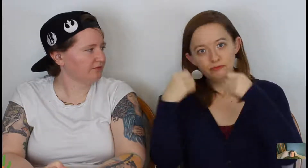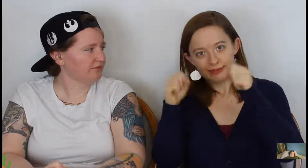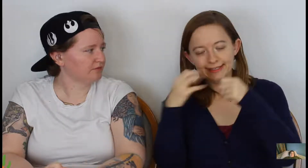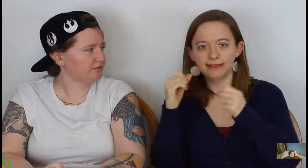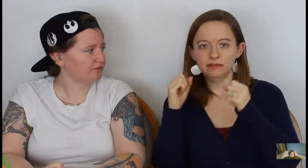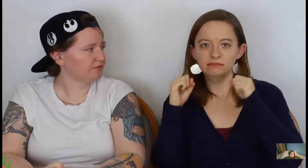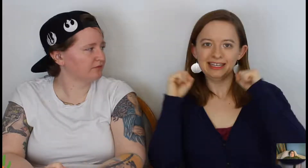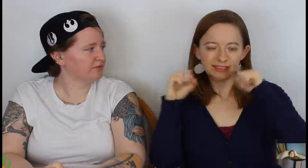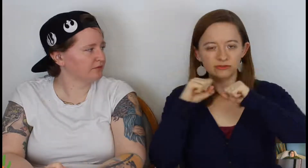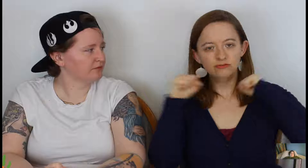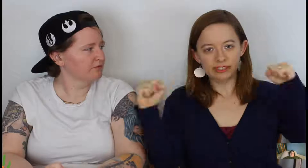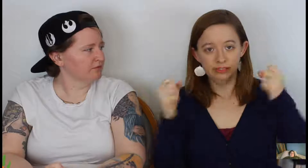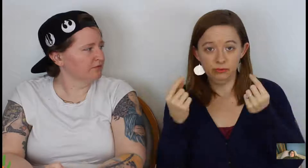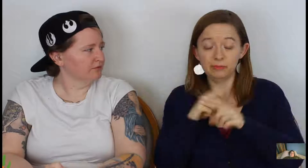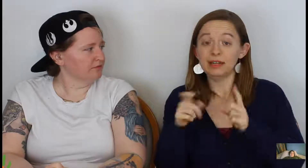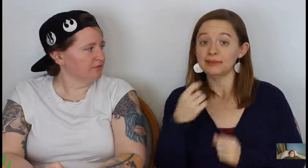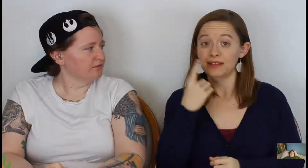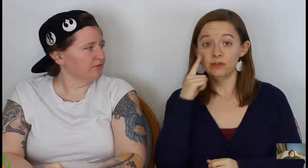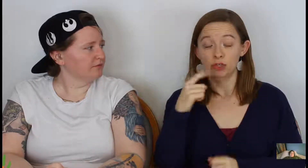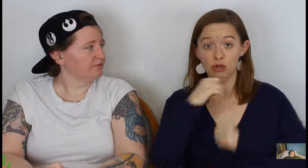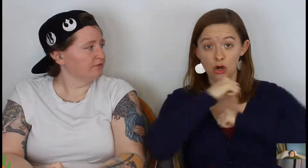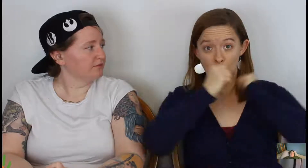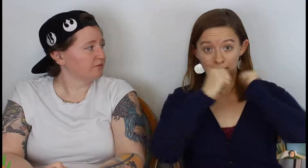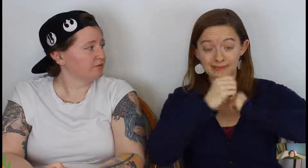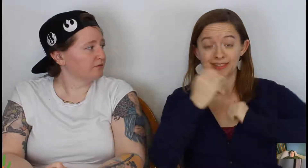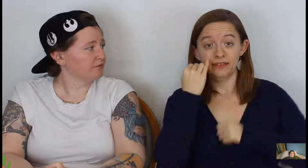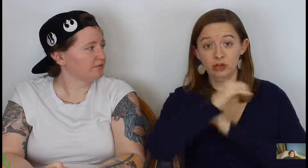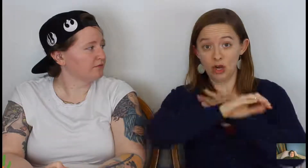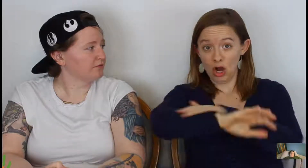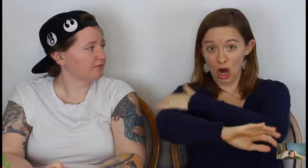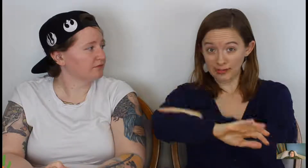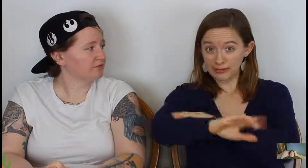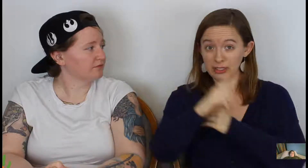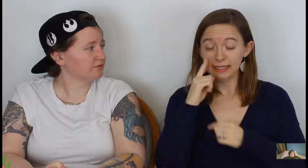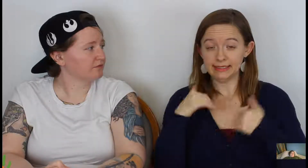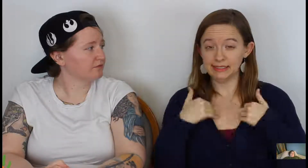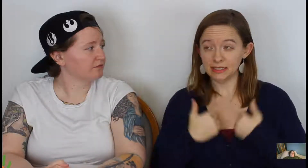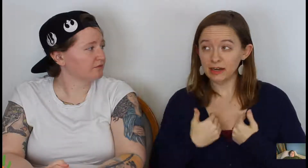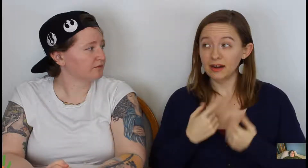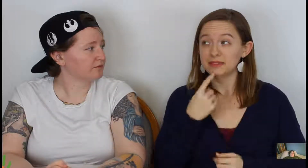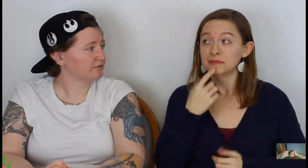link to that in the comments below, talking about stretches and how to fix it. Or if you're talking about arms,